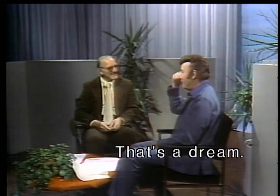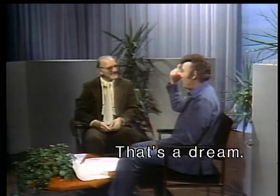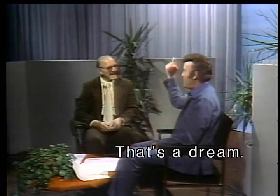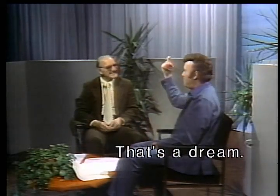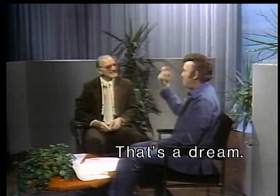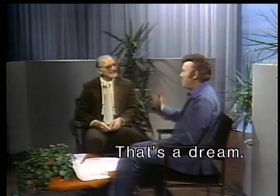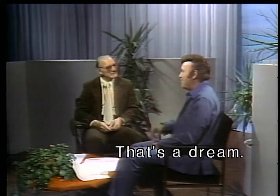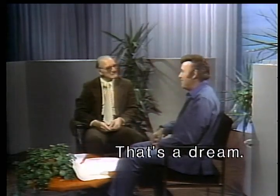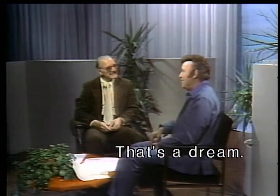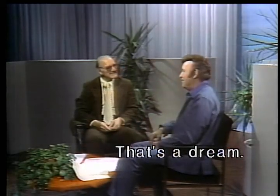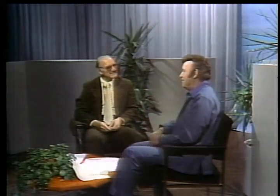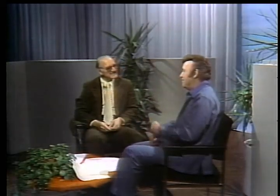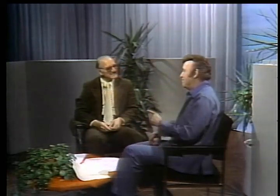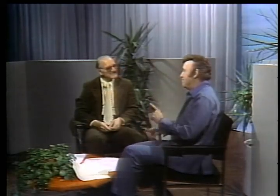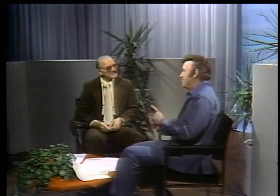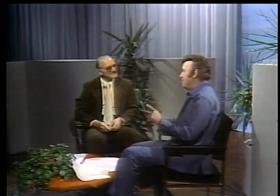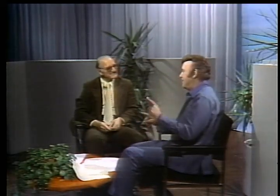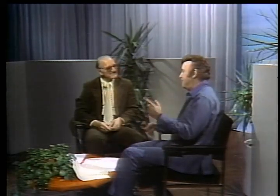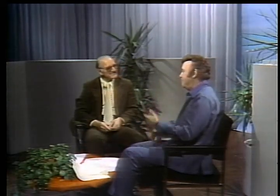That's a dream.